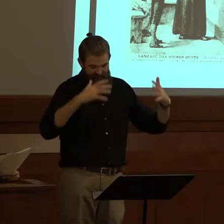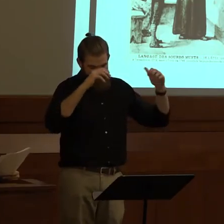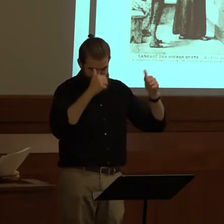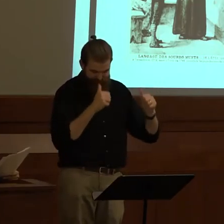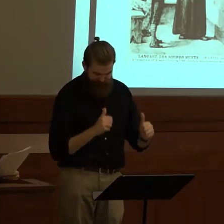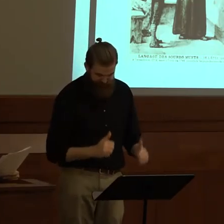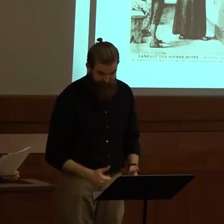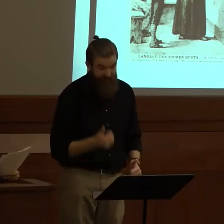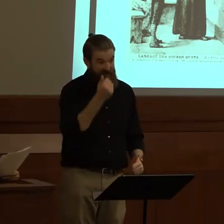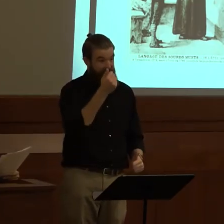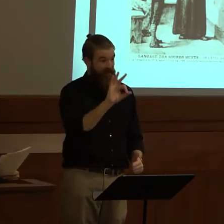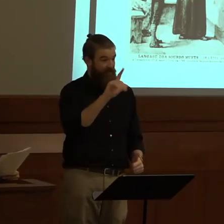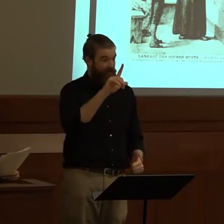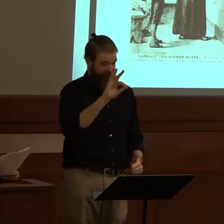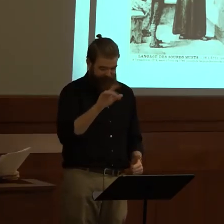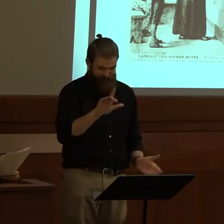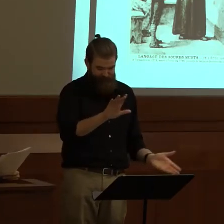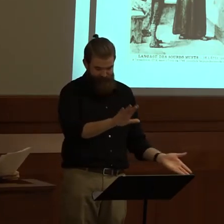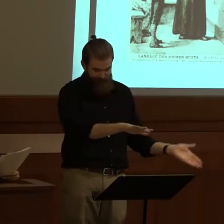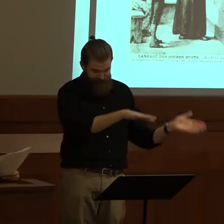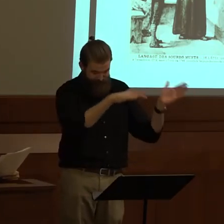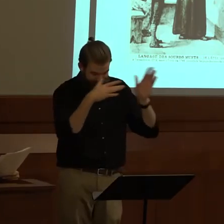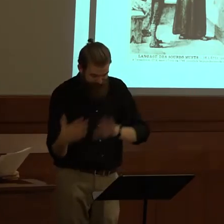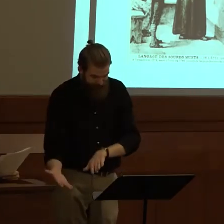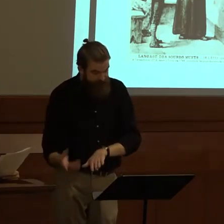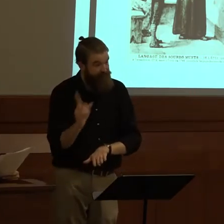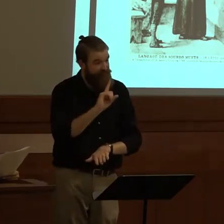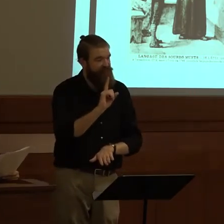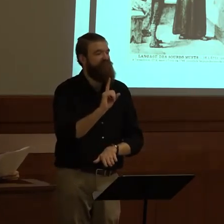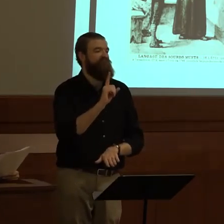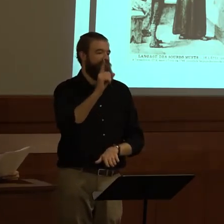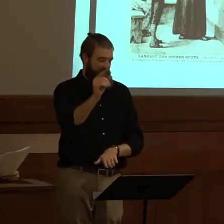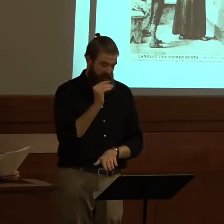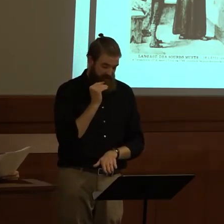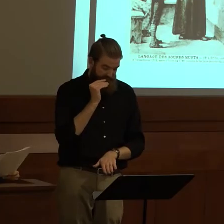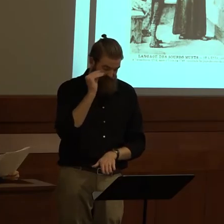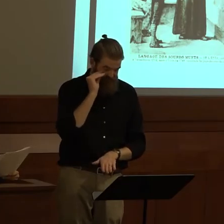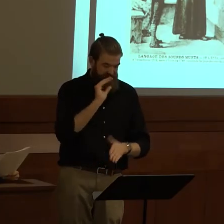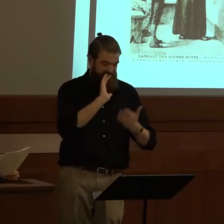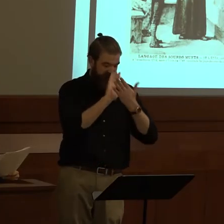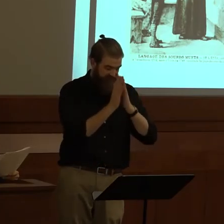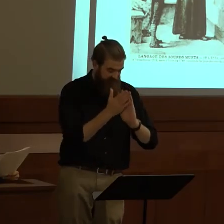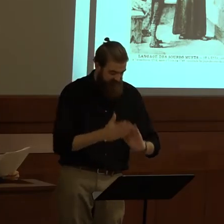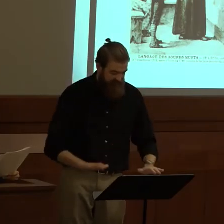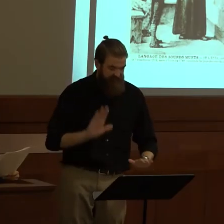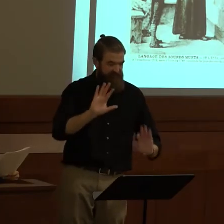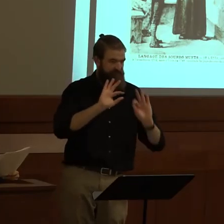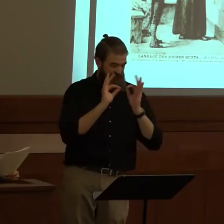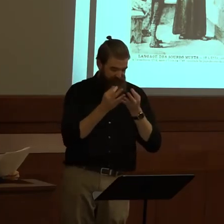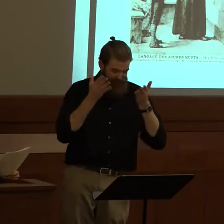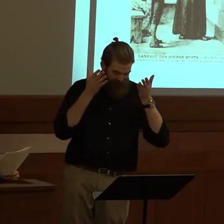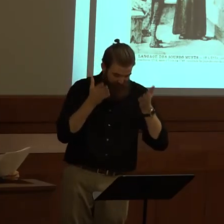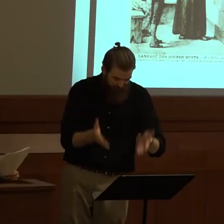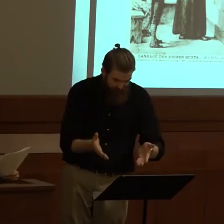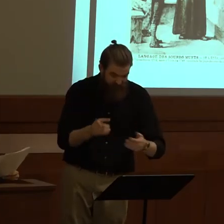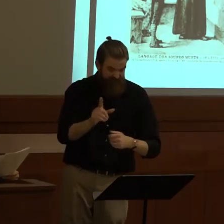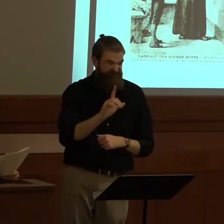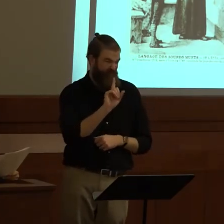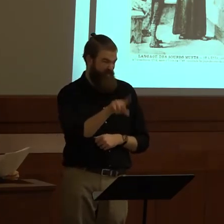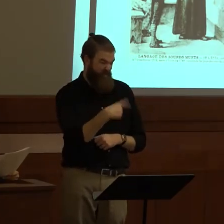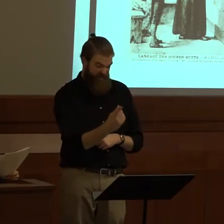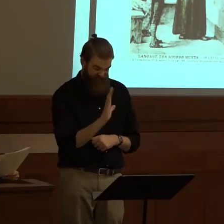quote, "All the deaf, regardless of a denomination, learned with real interest of the success of this